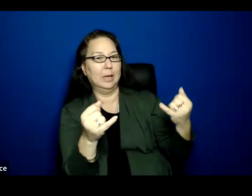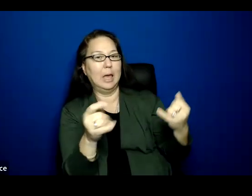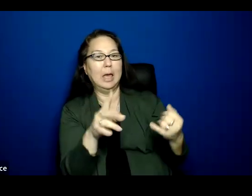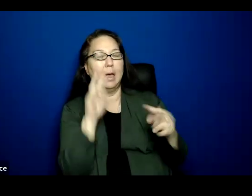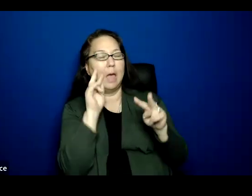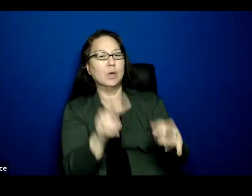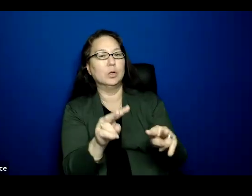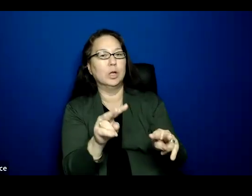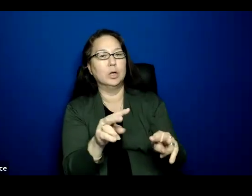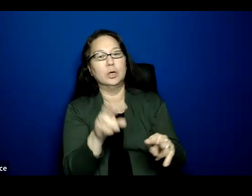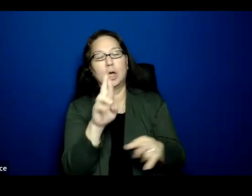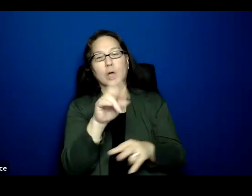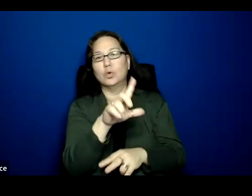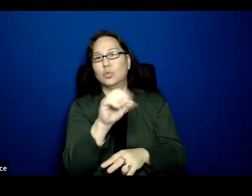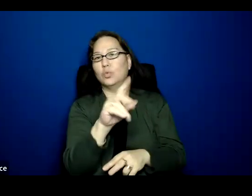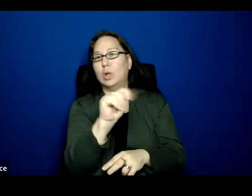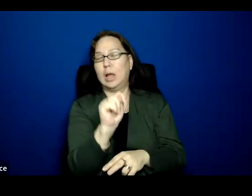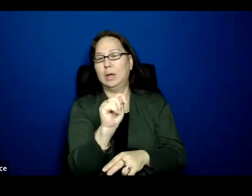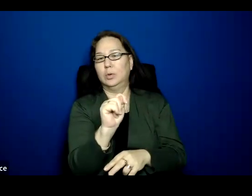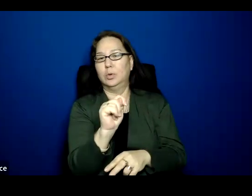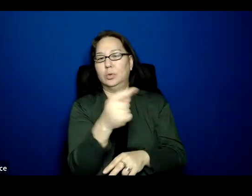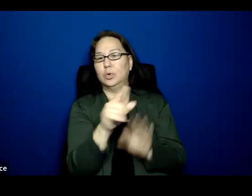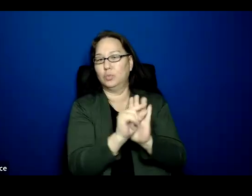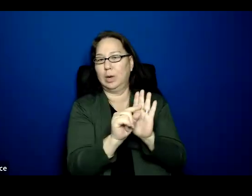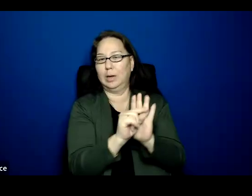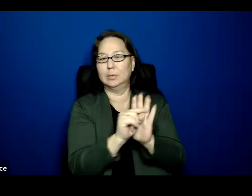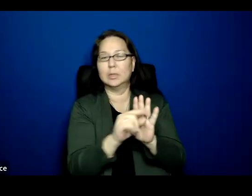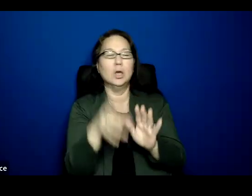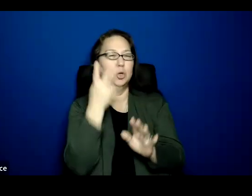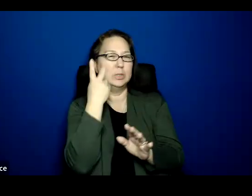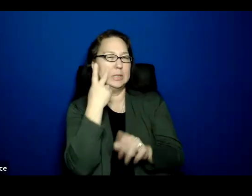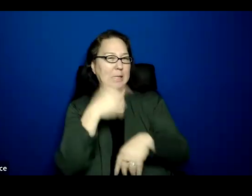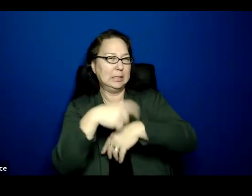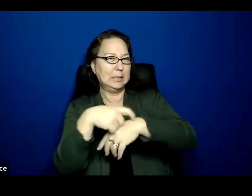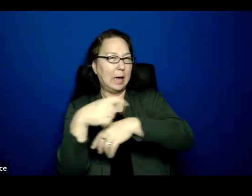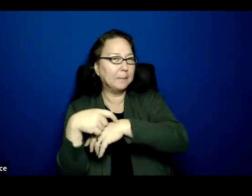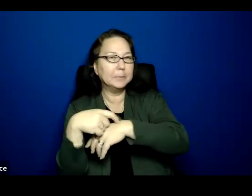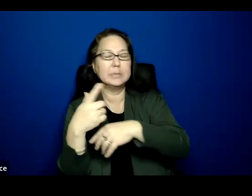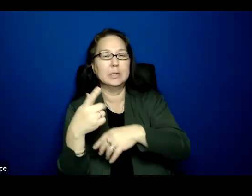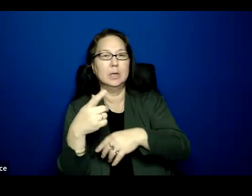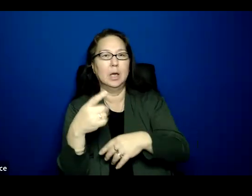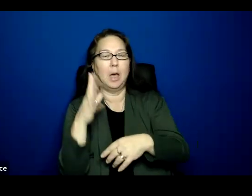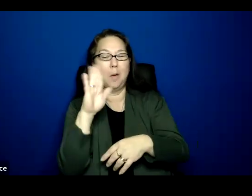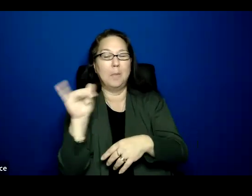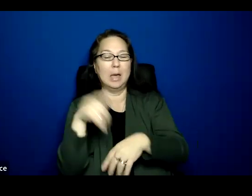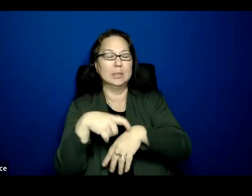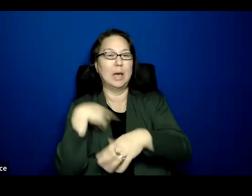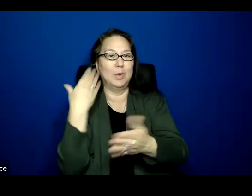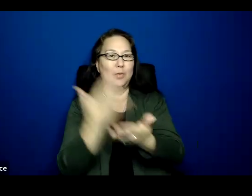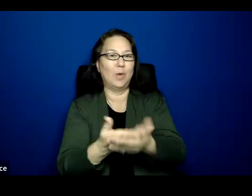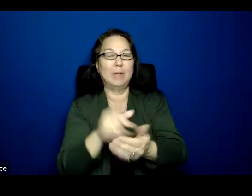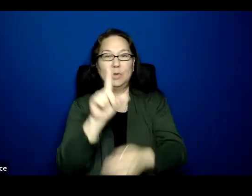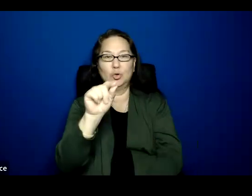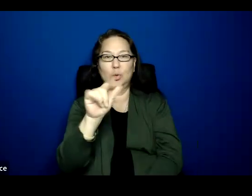rollout grades and how we've built capacity, and when you look at the timeline, so by the time we get to 2028, we will be building